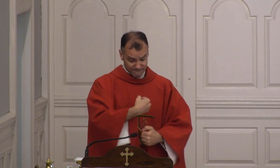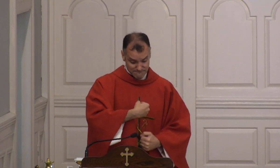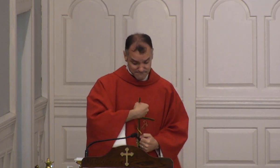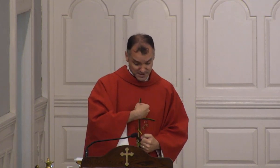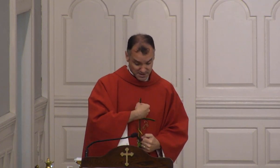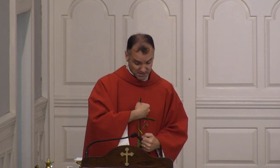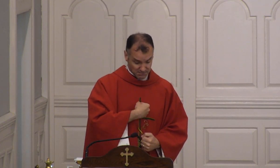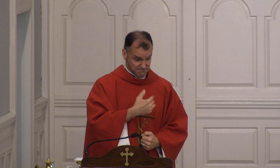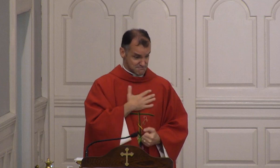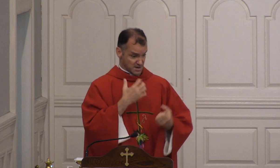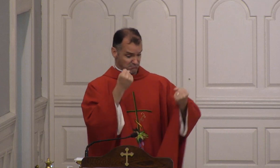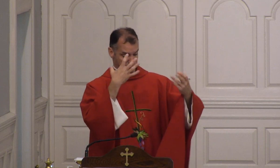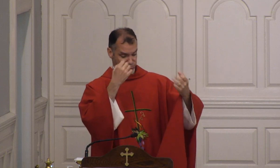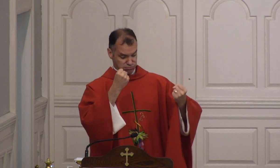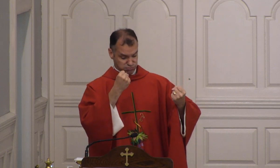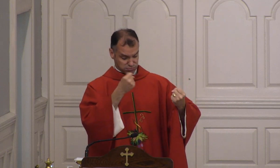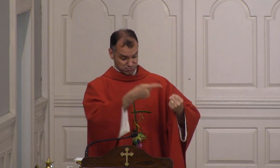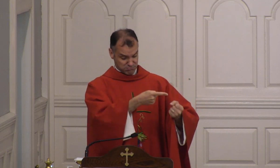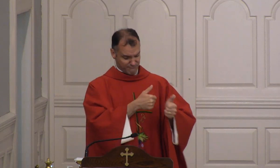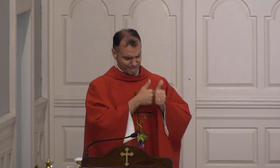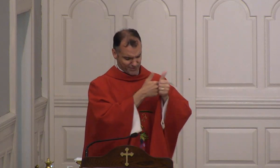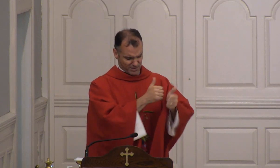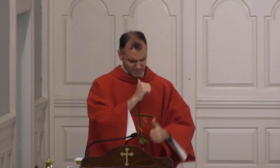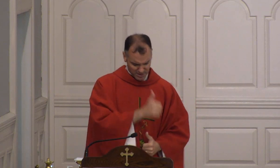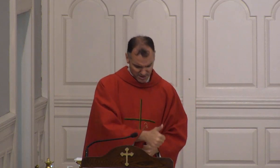Those who do not love me do not keep my words.